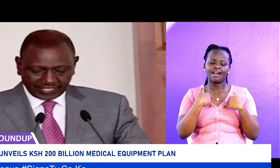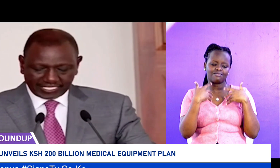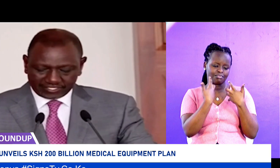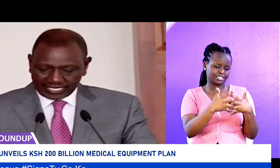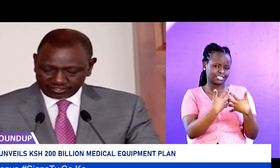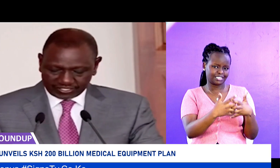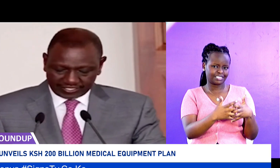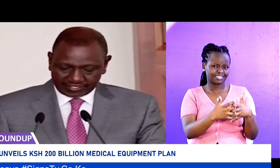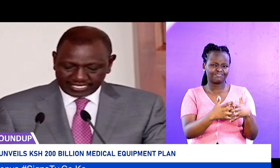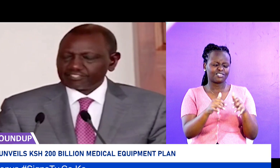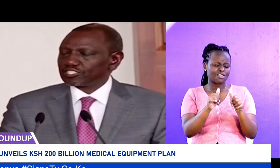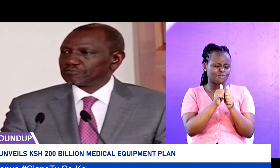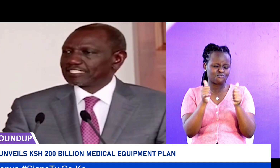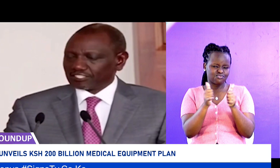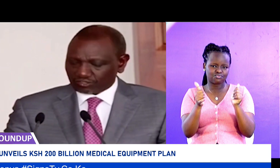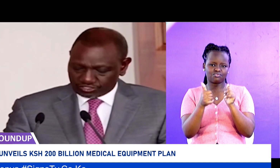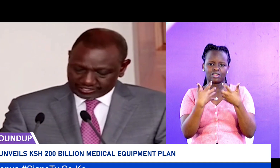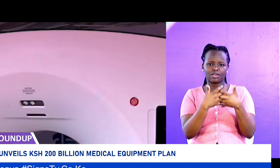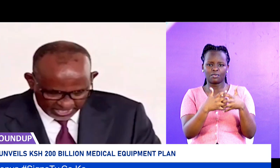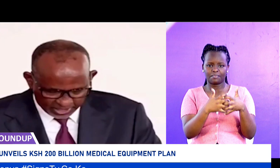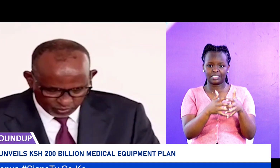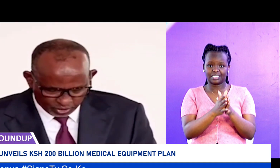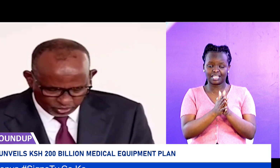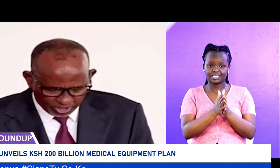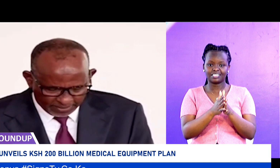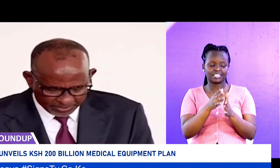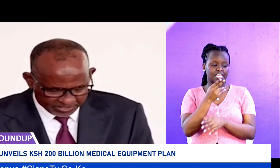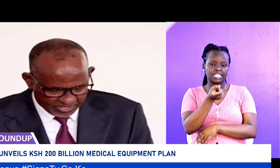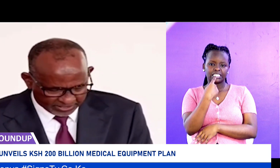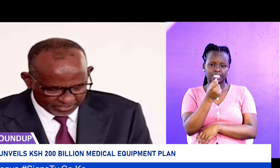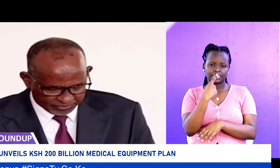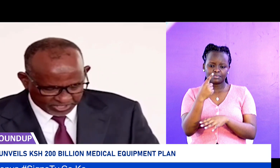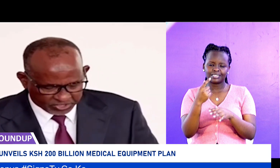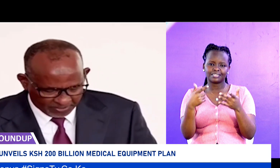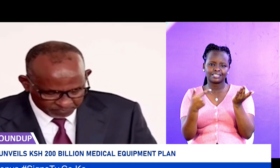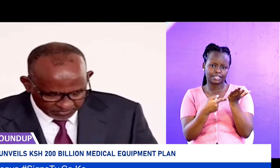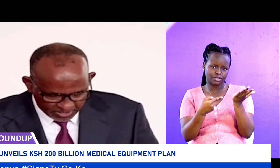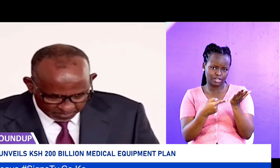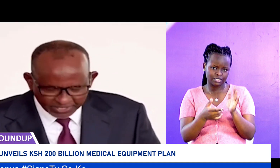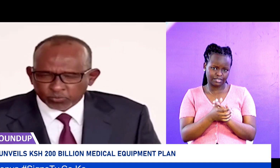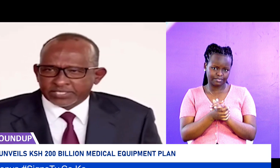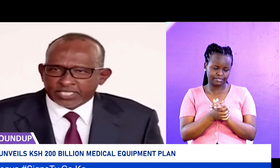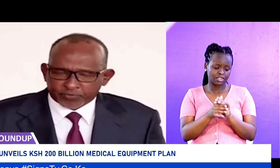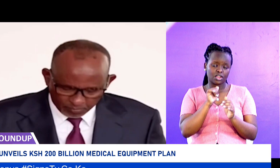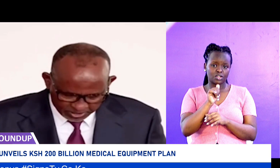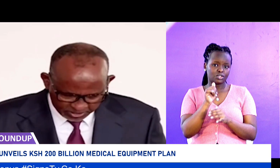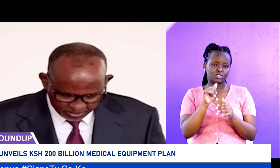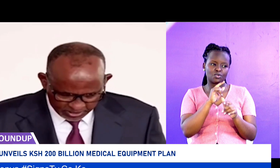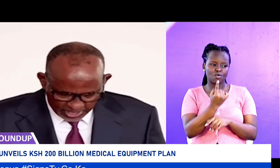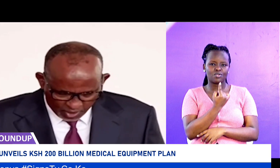cutting-edge diagnostics and treatment technologies. And we are not only upgrading the healthcare infrastructure, but we are transforming how